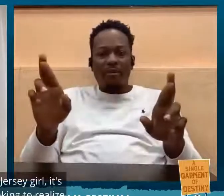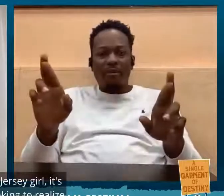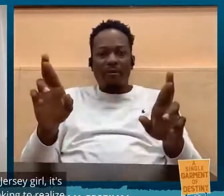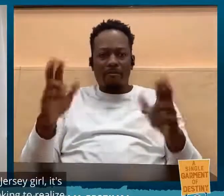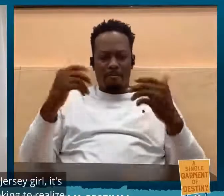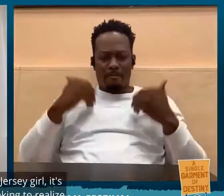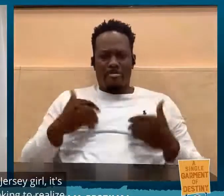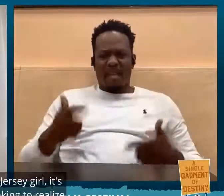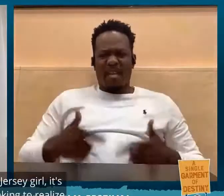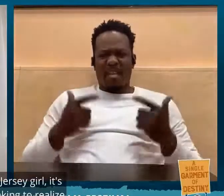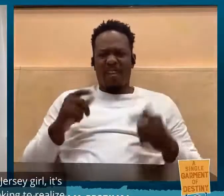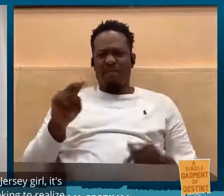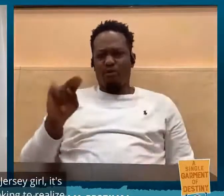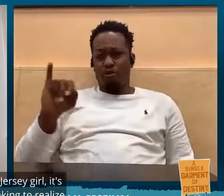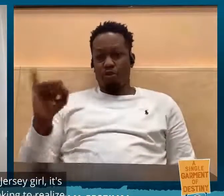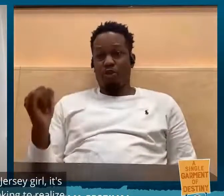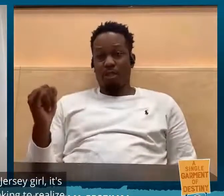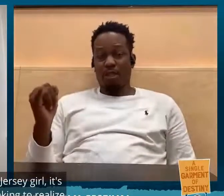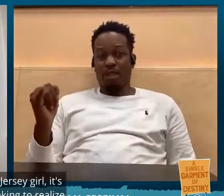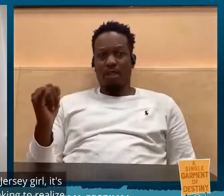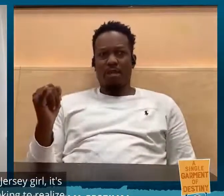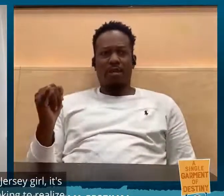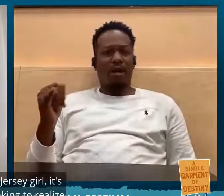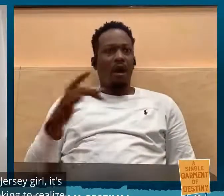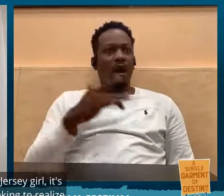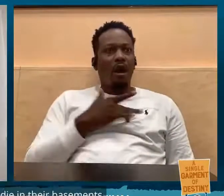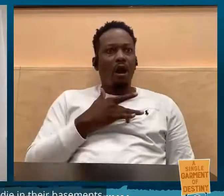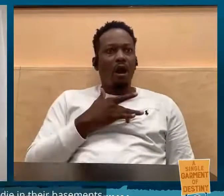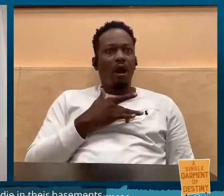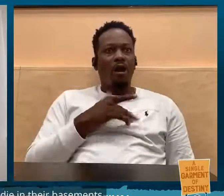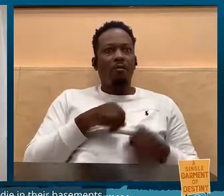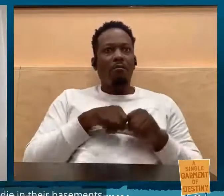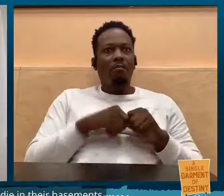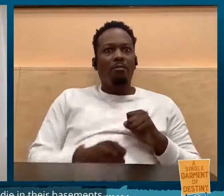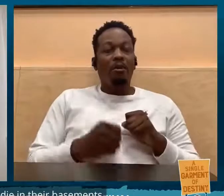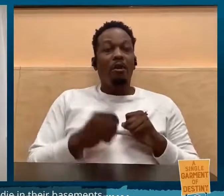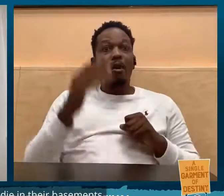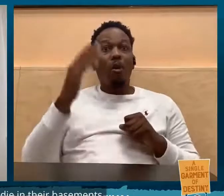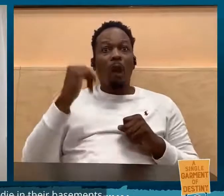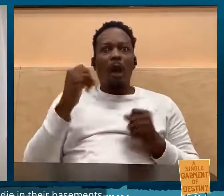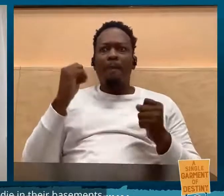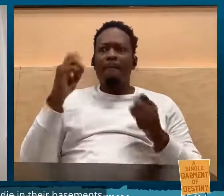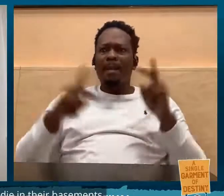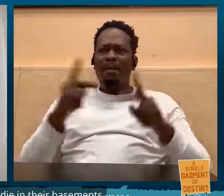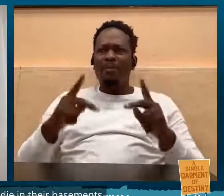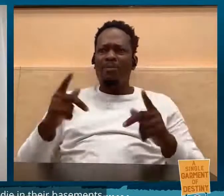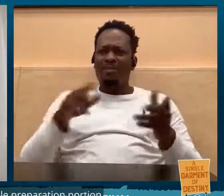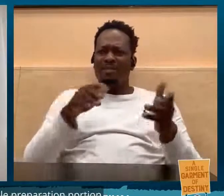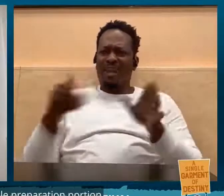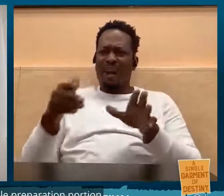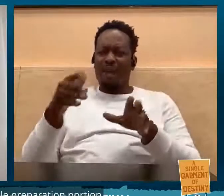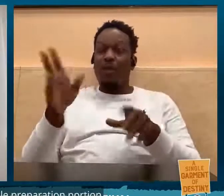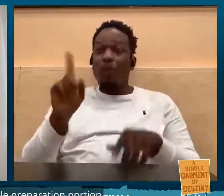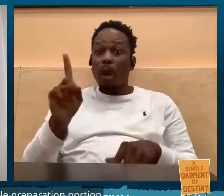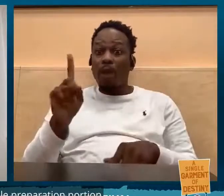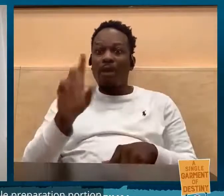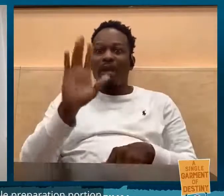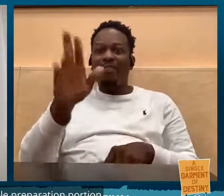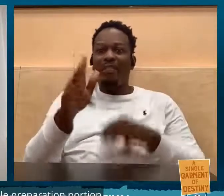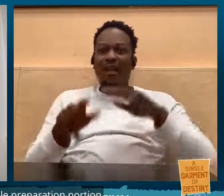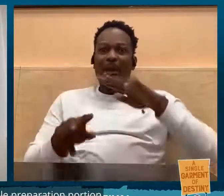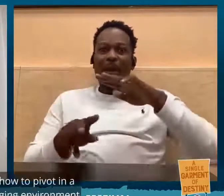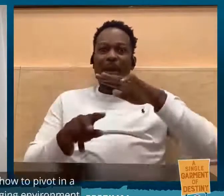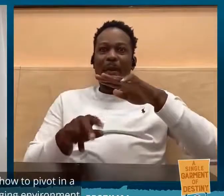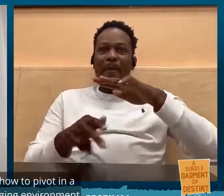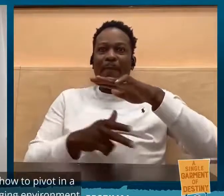Jersey girl, you know, it's heartbreaking to realize how many people died in their basements because the people